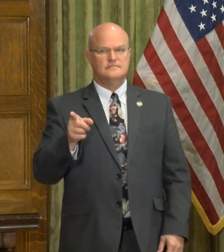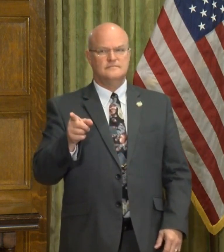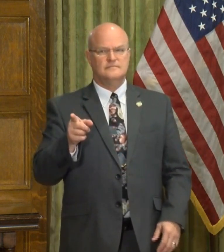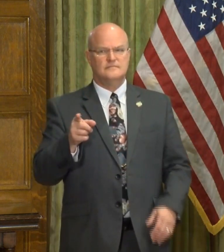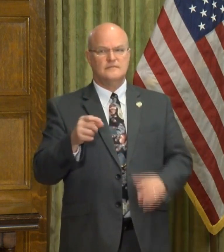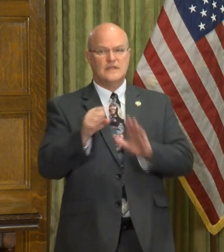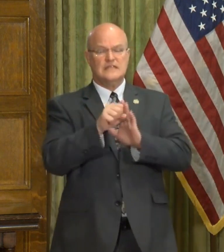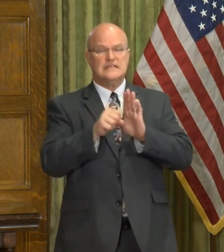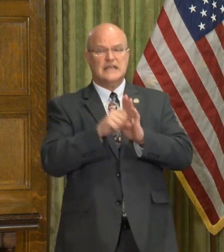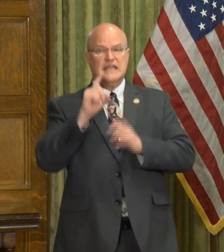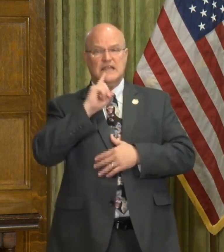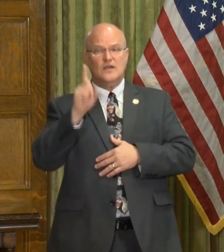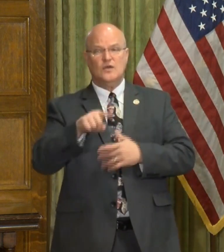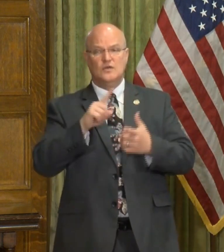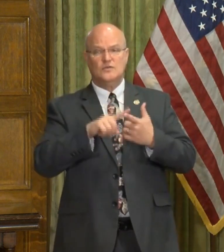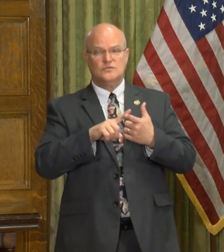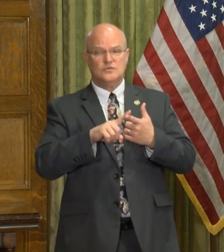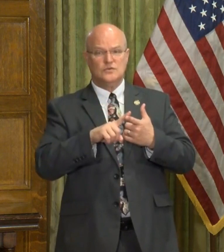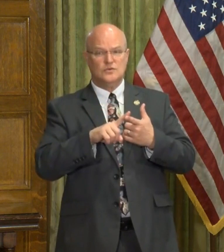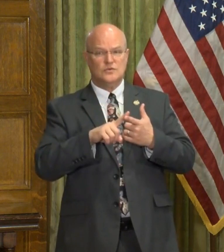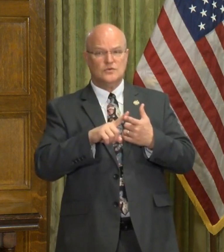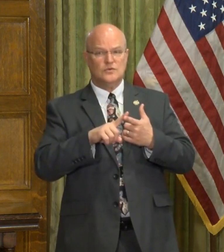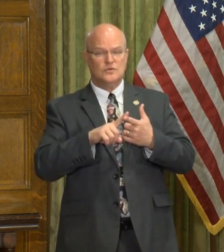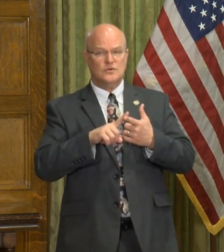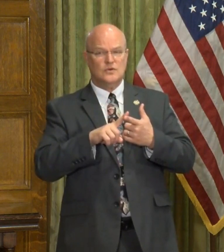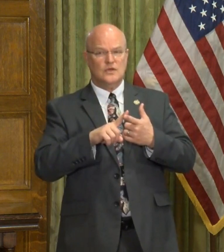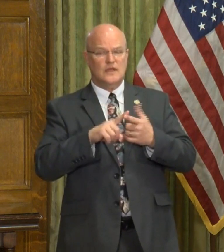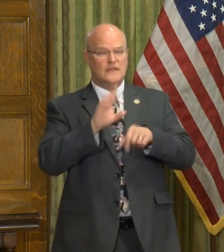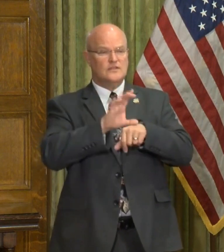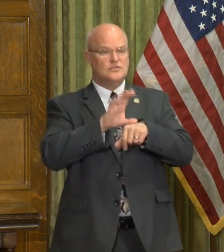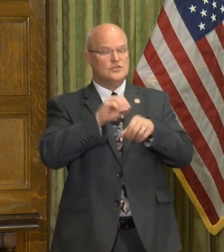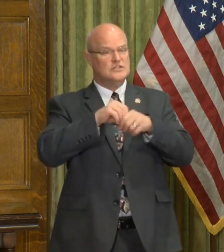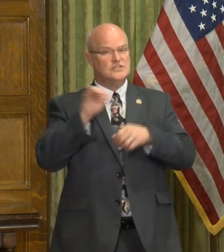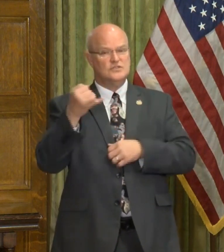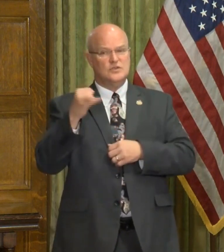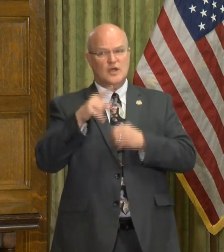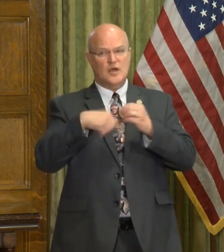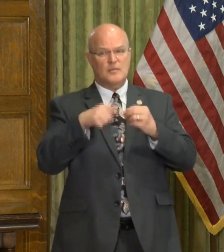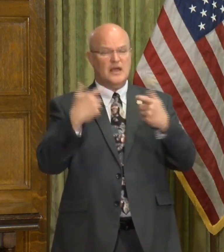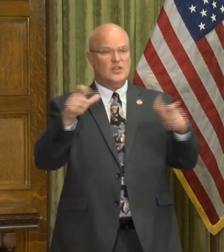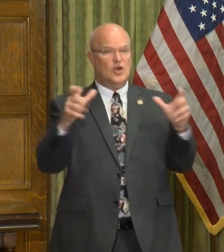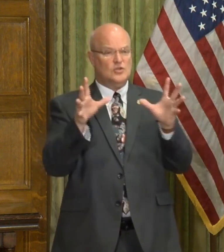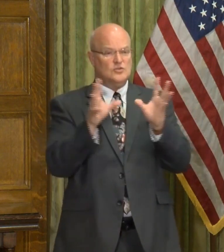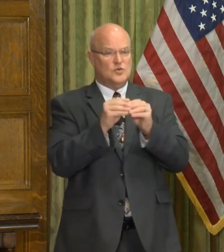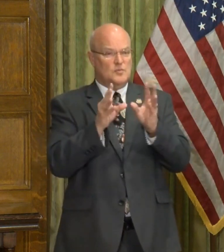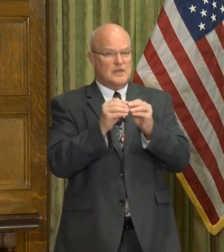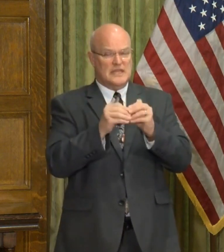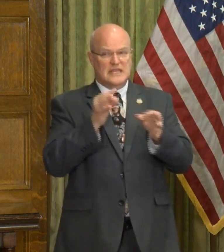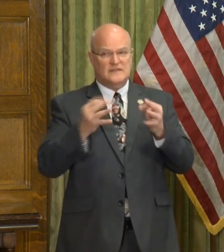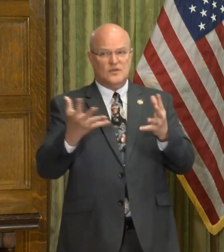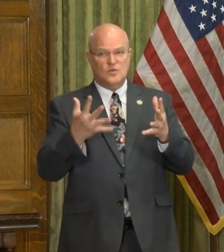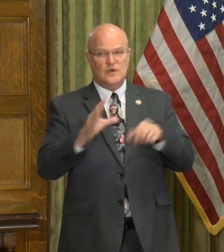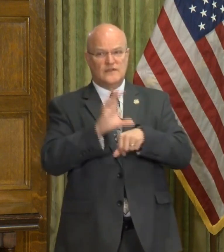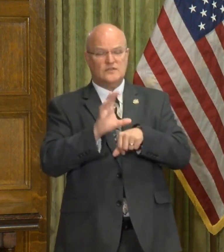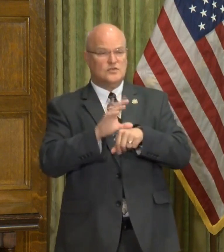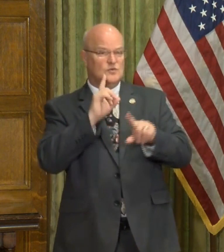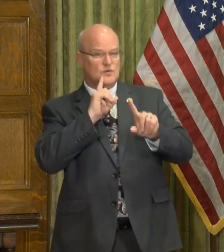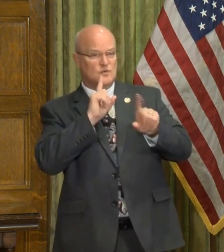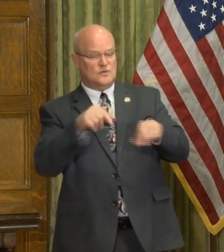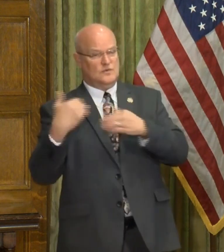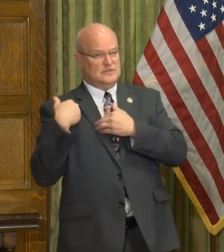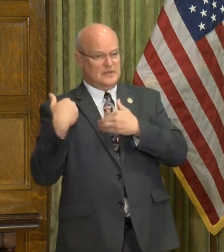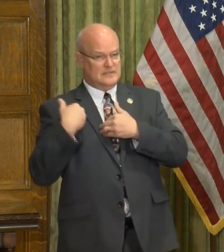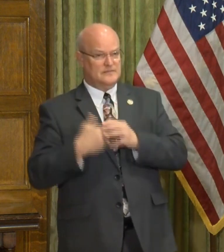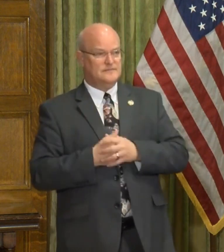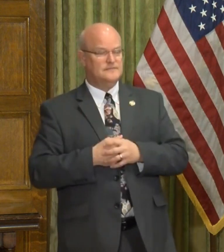Yes, ma'am. Has the state issued its order to Awaken Church in Jonesboro instructing regarding large group meetings? And if so, what has the